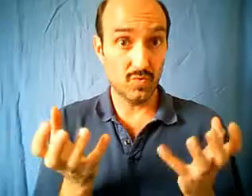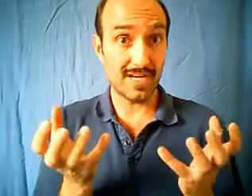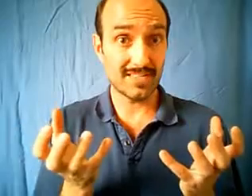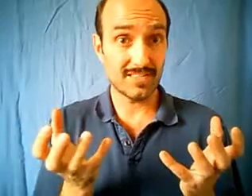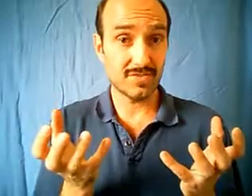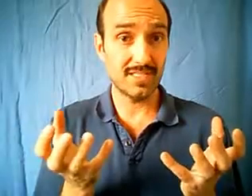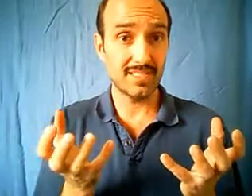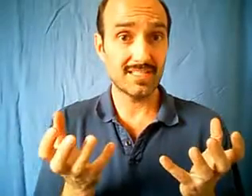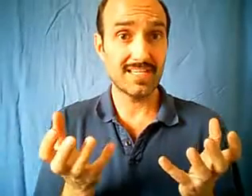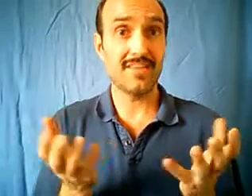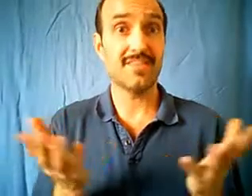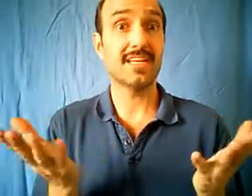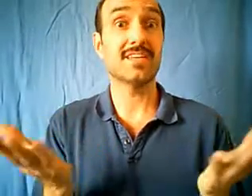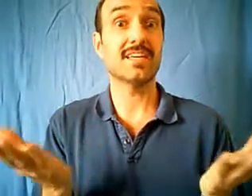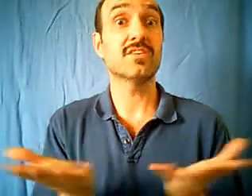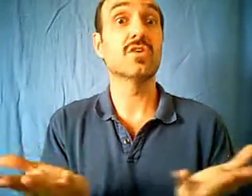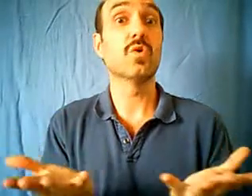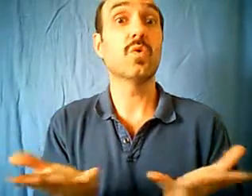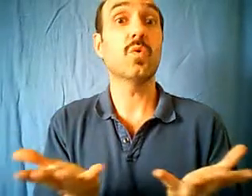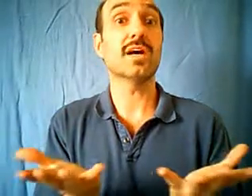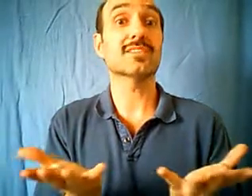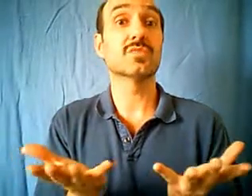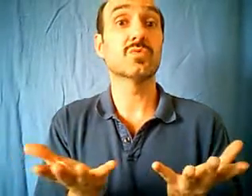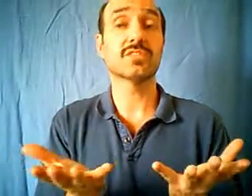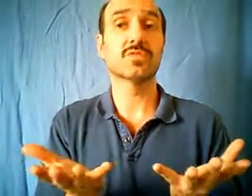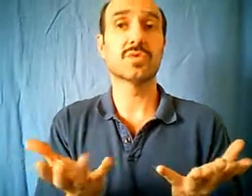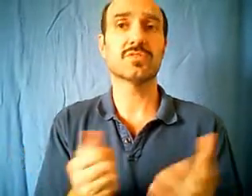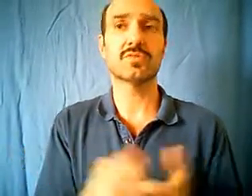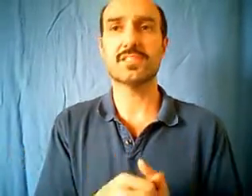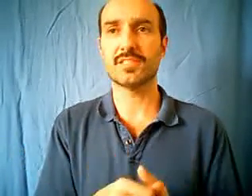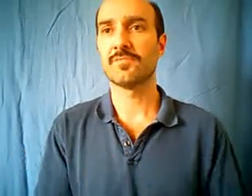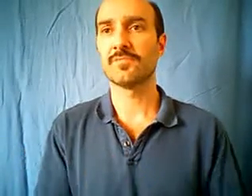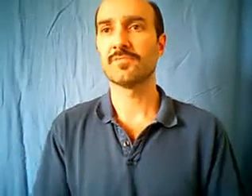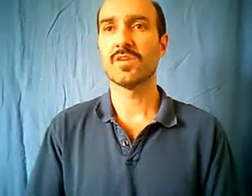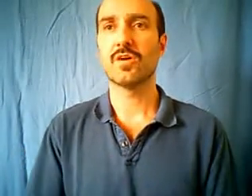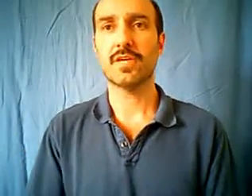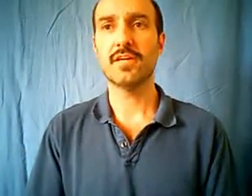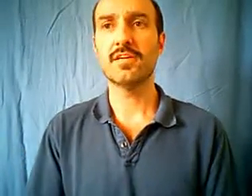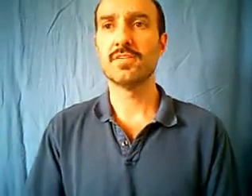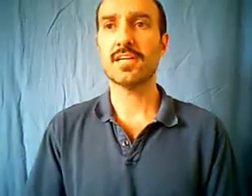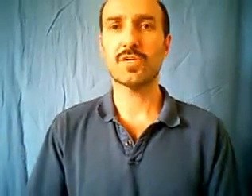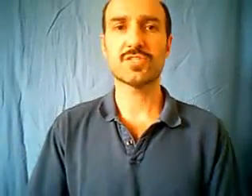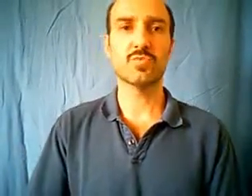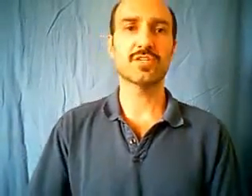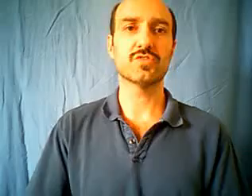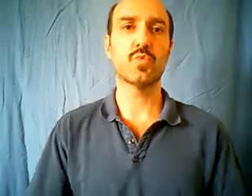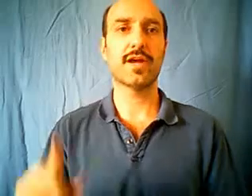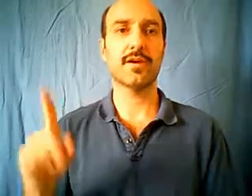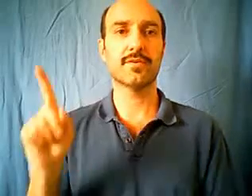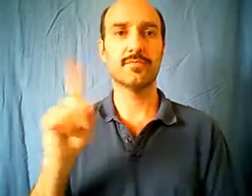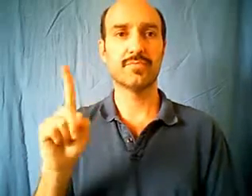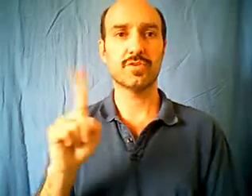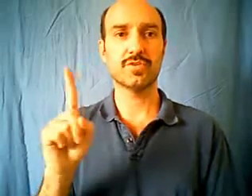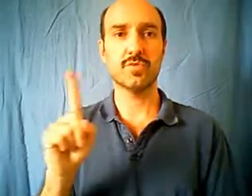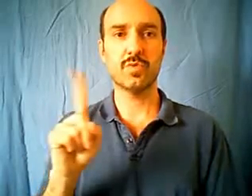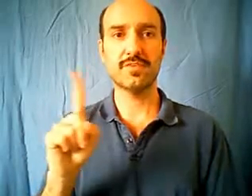want to eat, and then at the end, what? What do you want to eat? Okay, the next question word is where. You do it with one